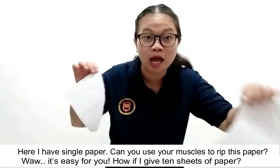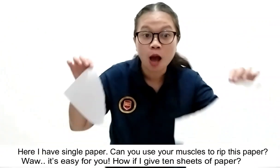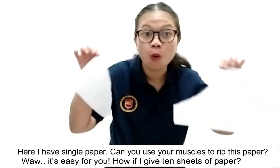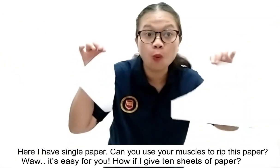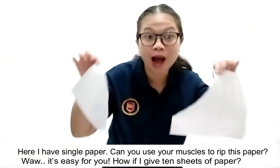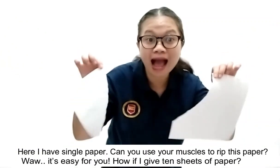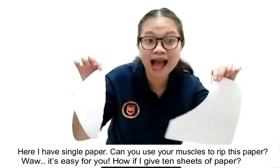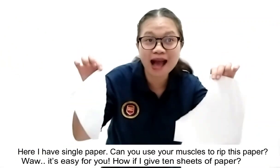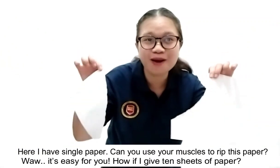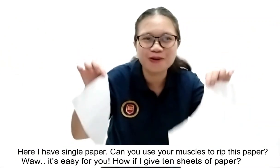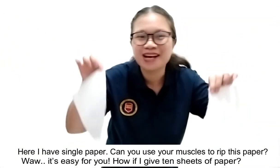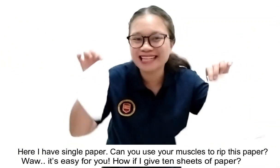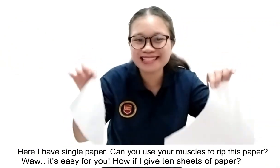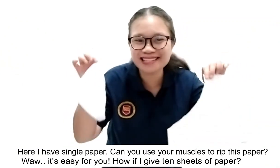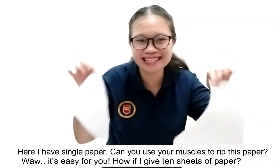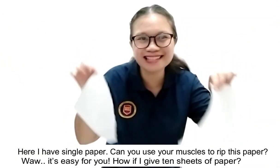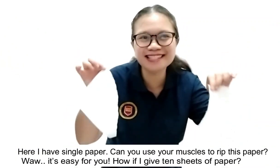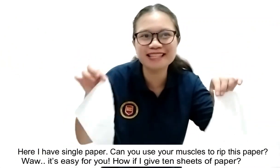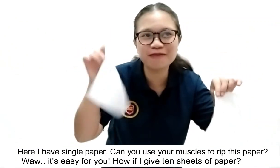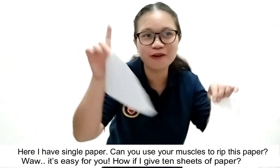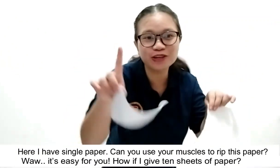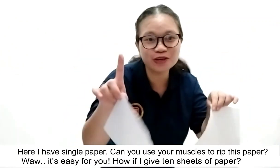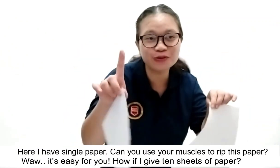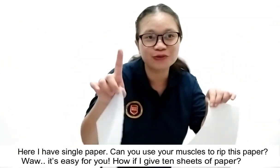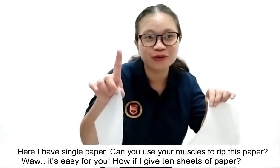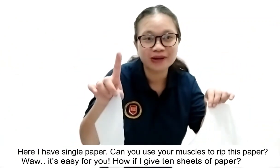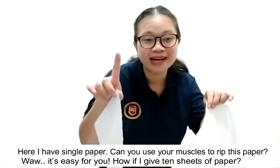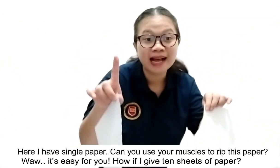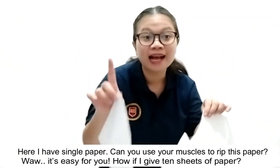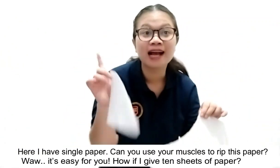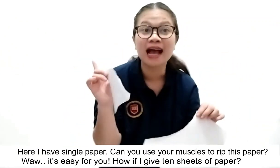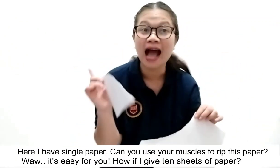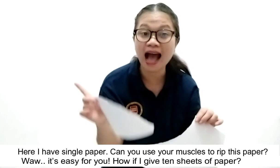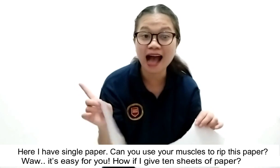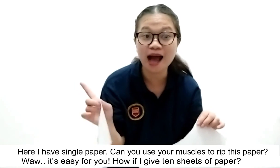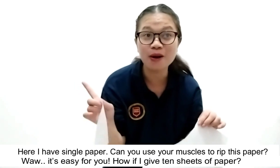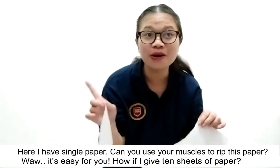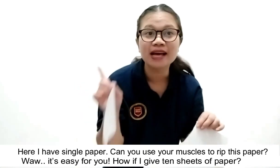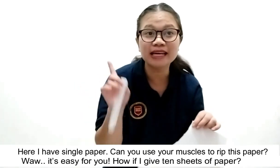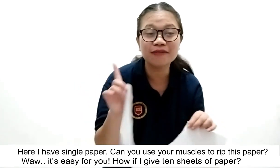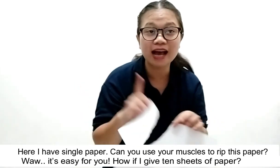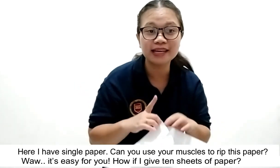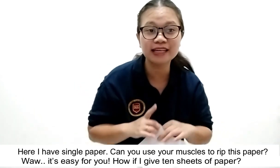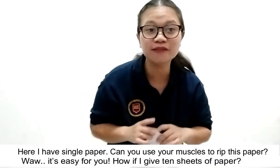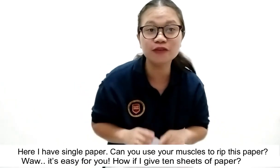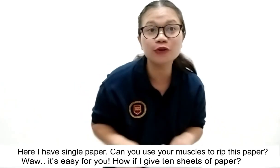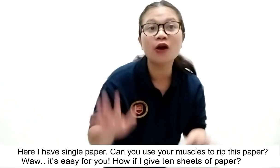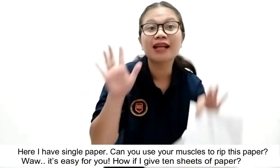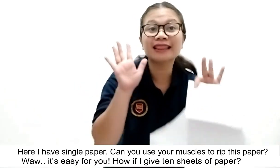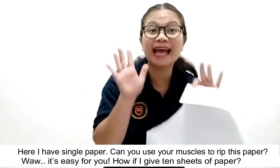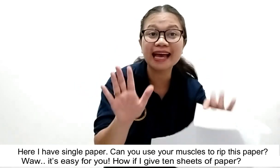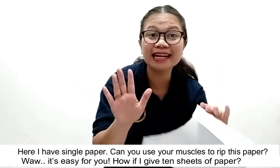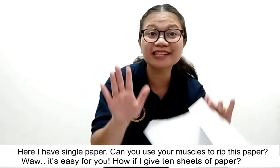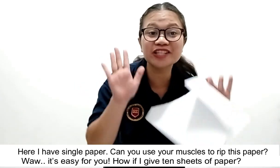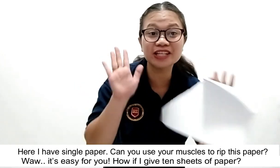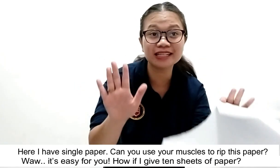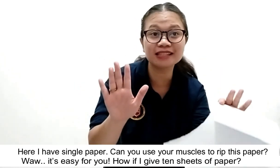wow it's easy for you how if I give you 10 sheets